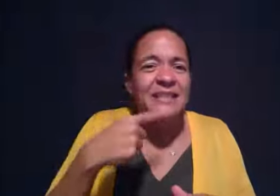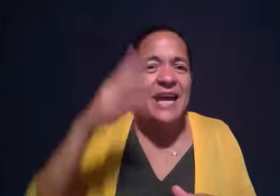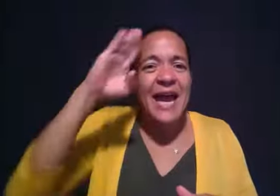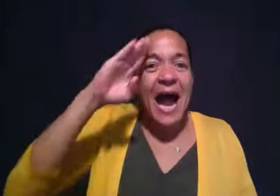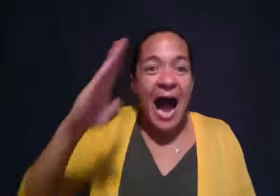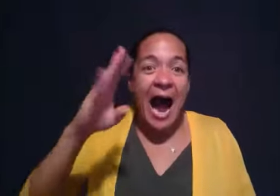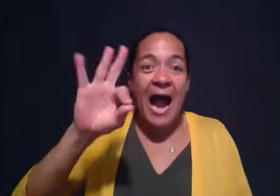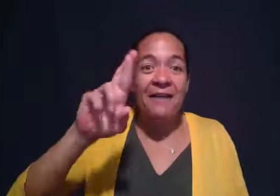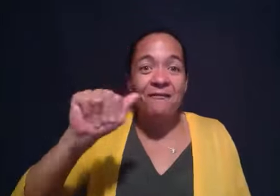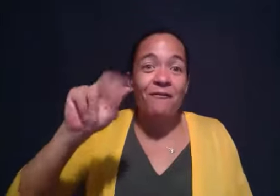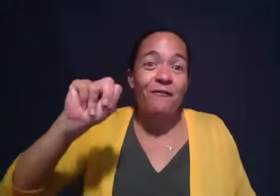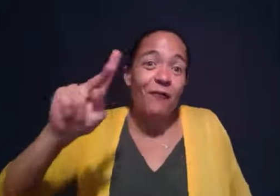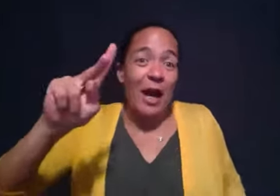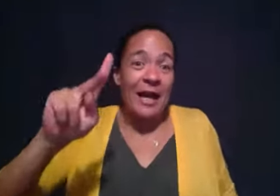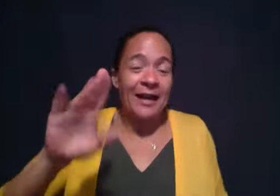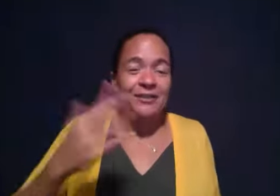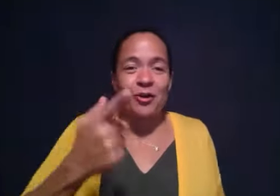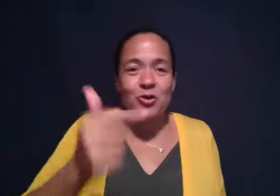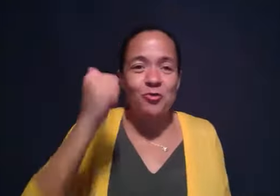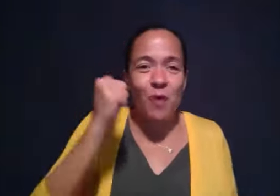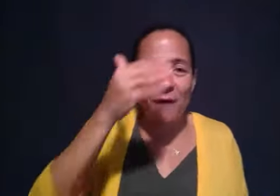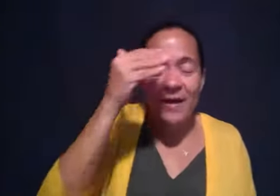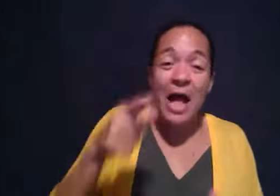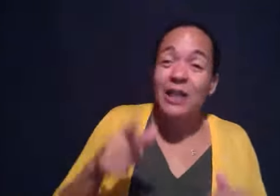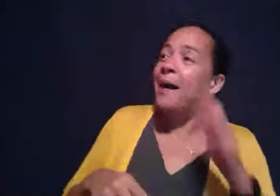wouldn't forget. And